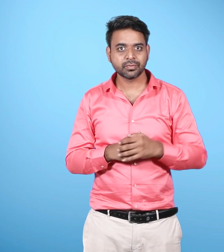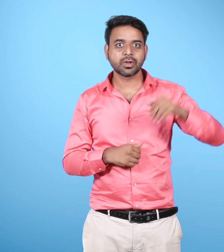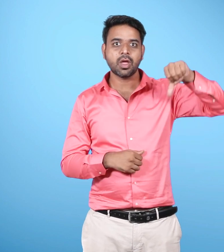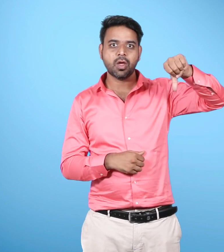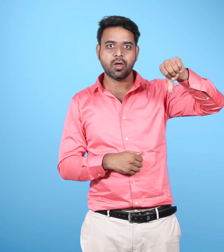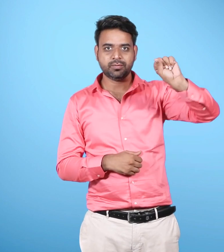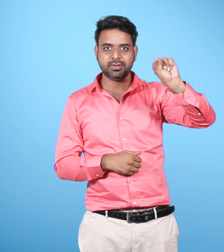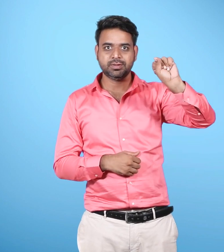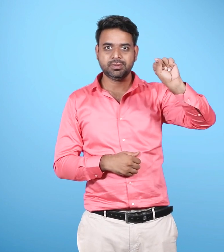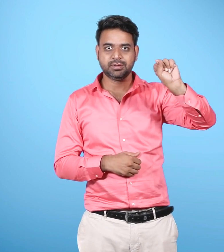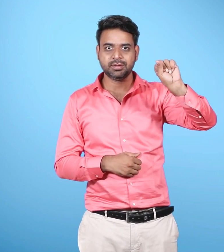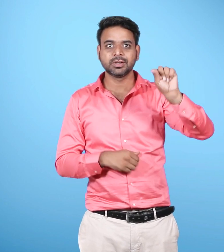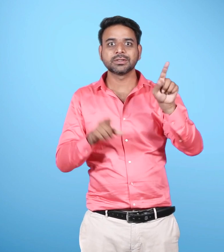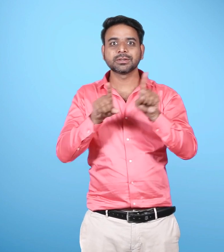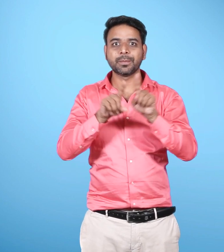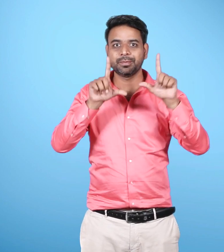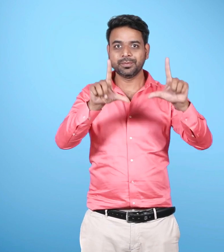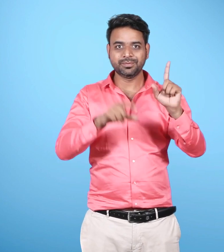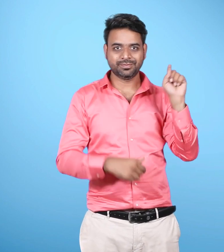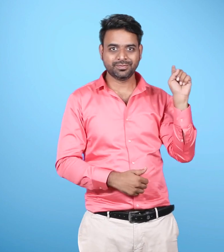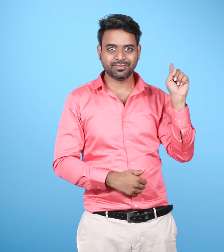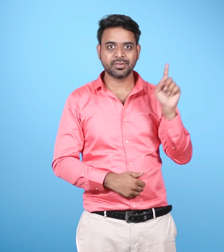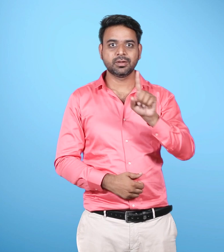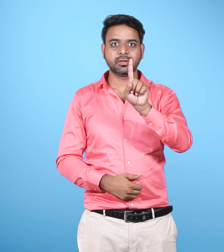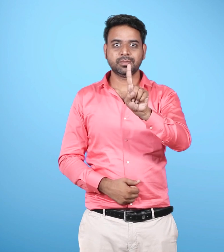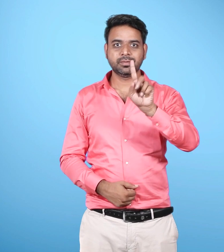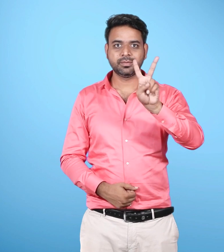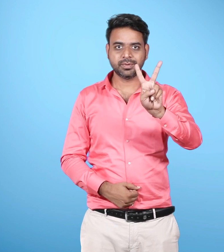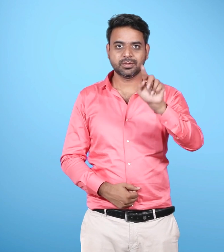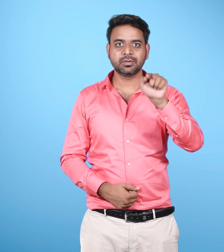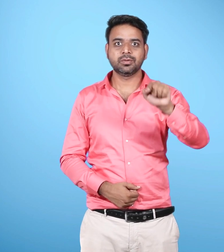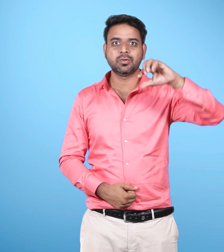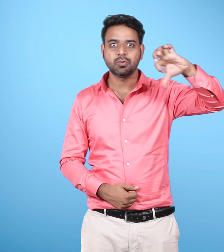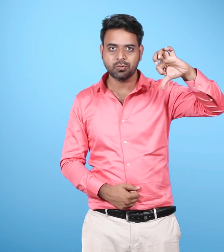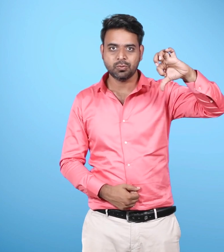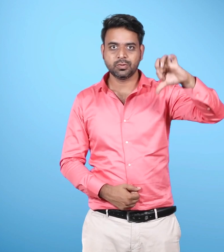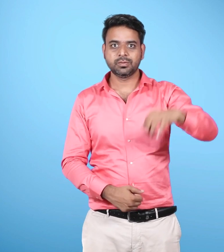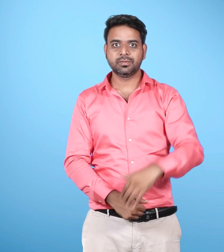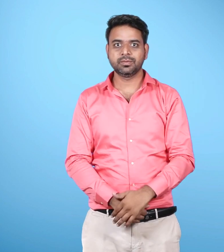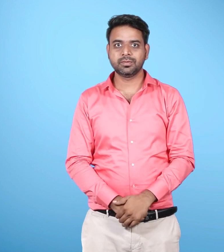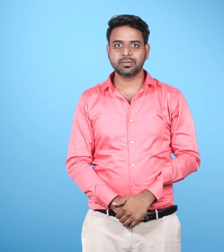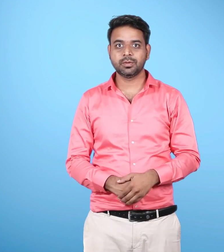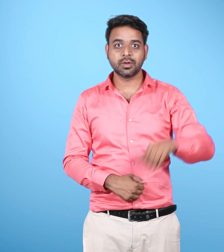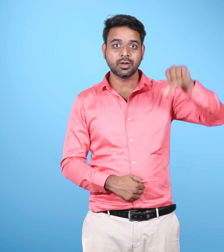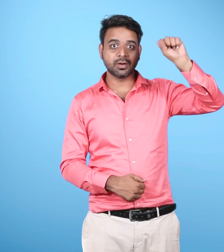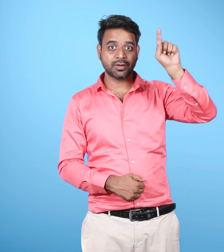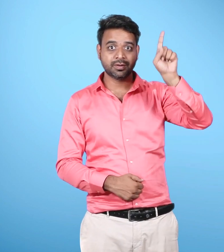In this position, the switch is set to be off as in figure 12.9. A switch is a